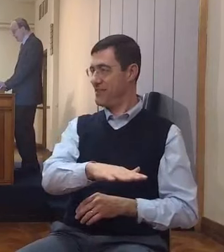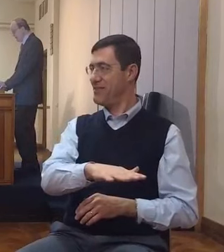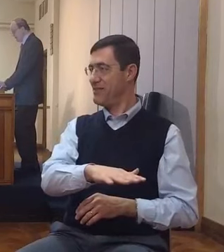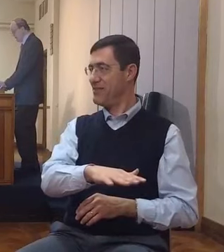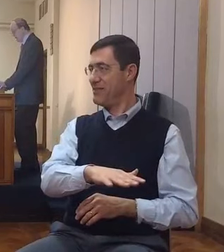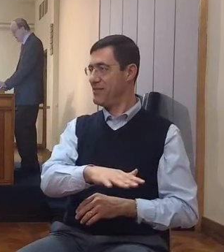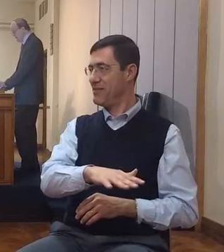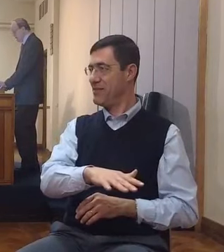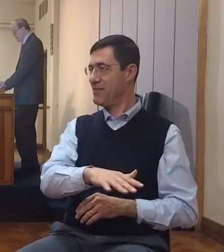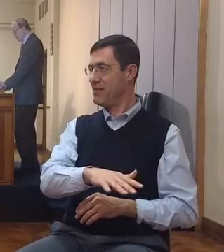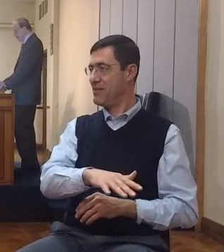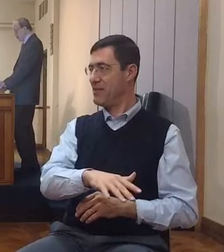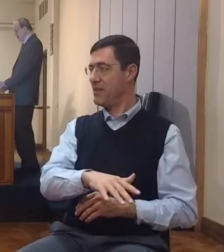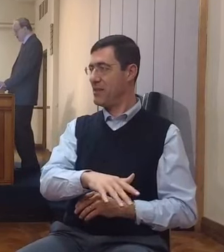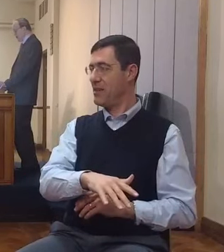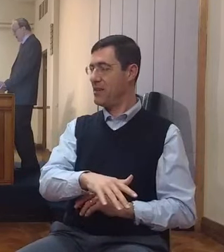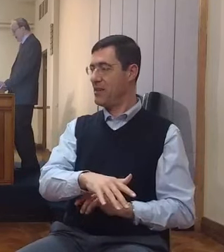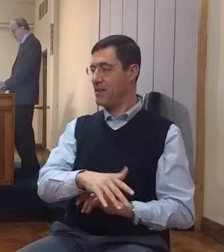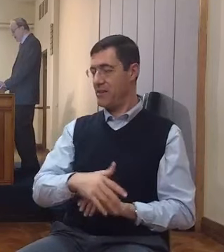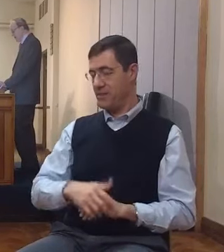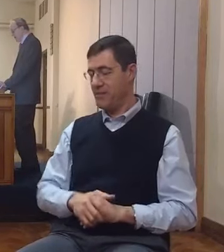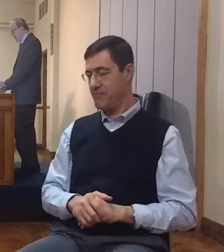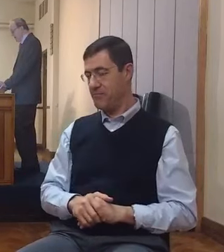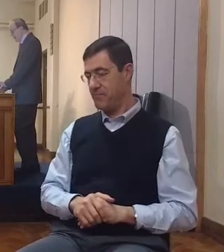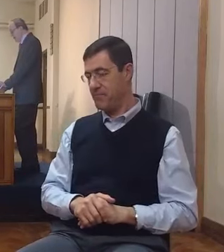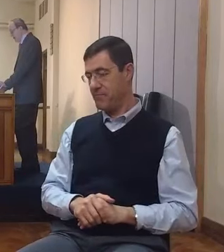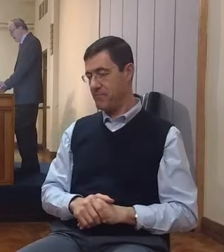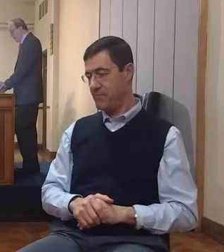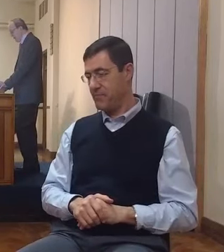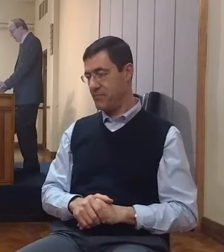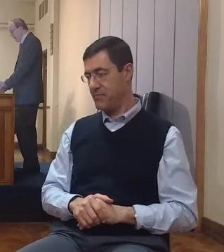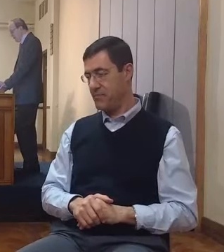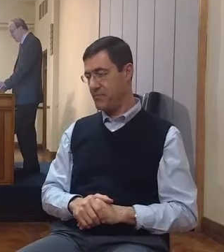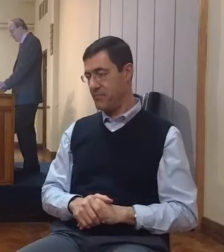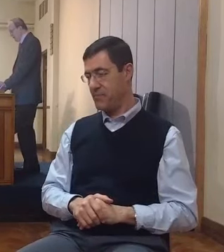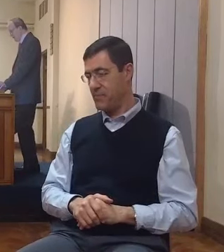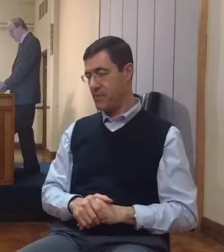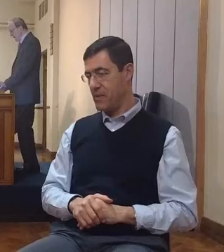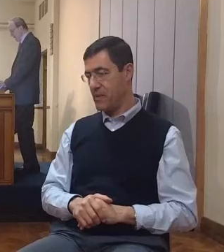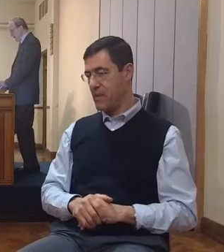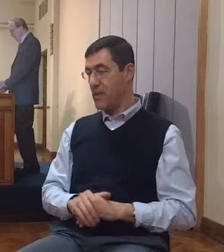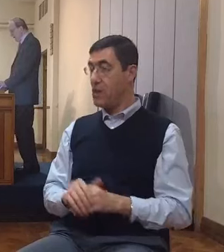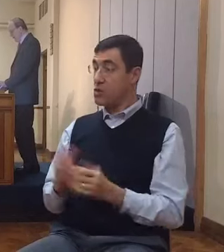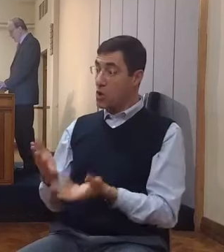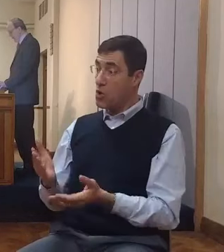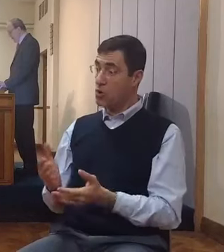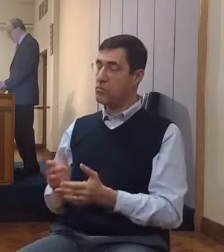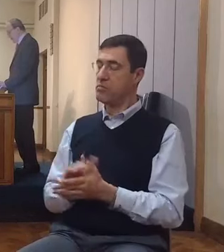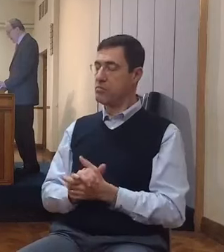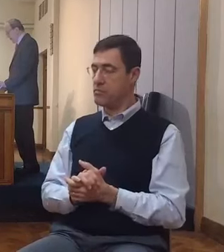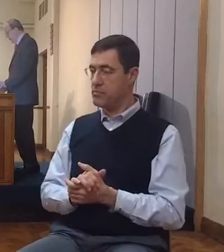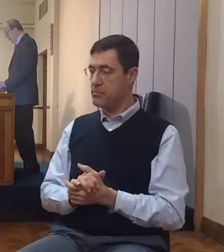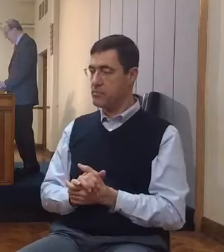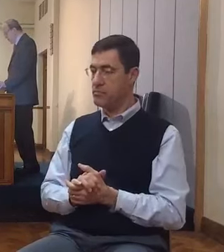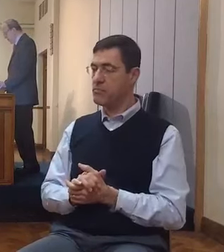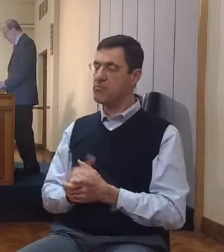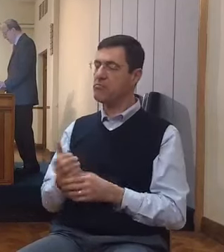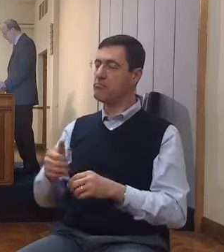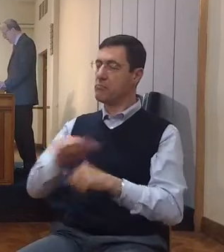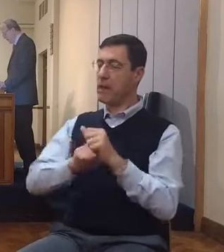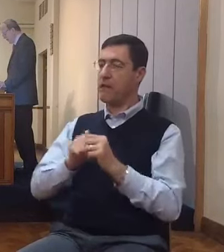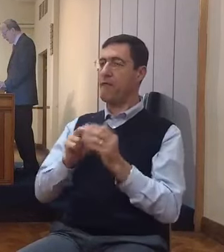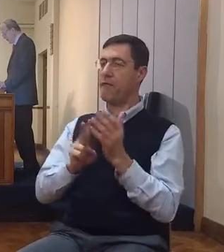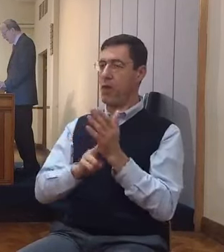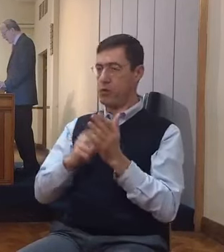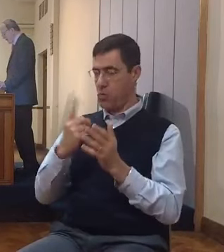probably King David. There's four instances of him speaking of himself. Anyway, back to verse 1. We have heard with